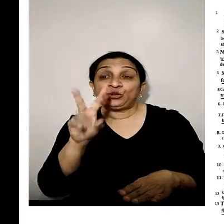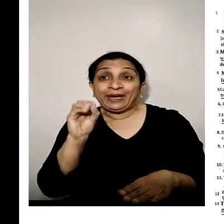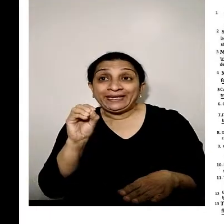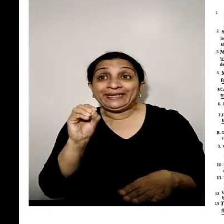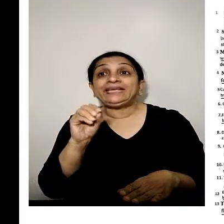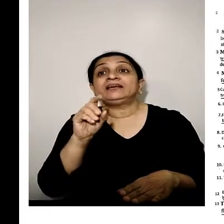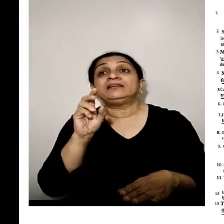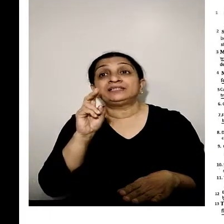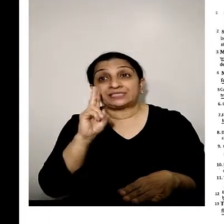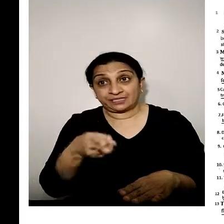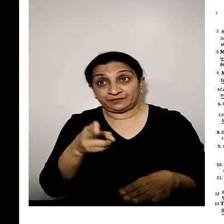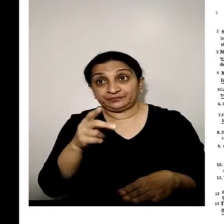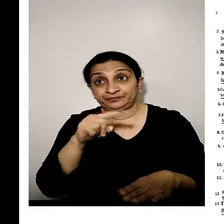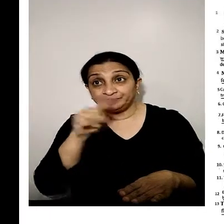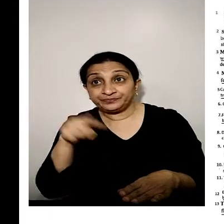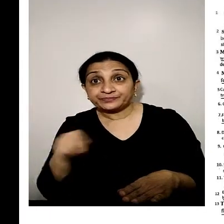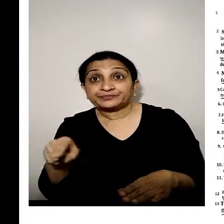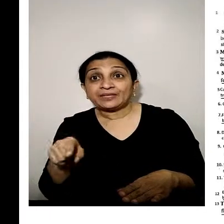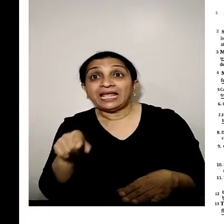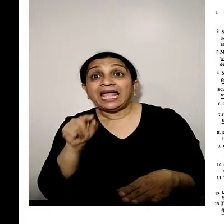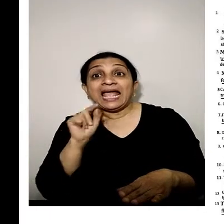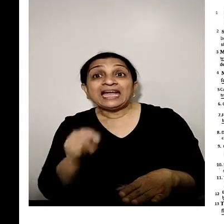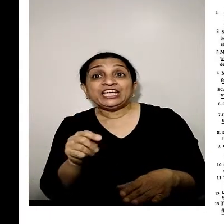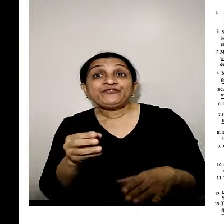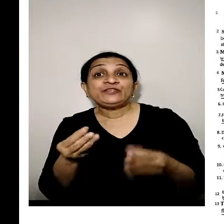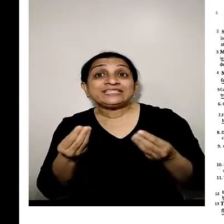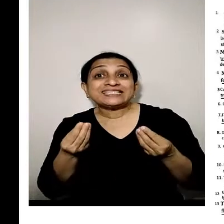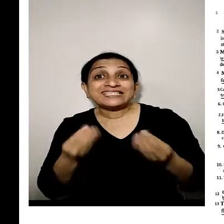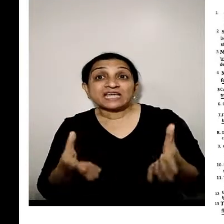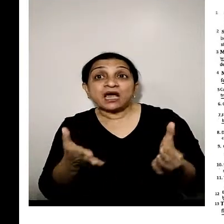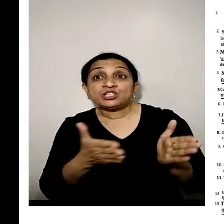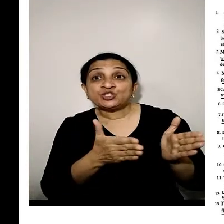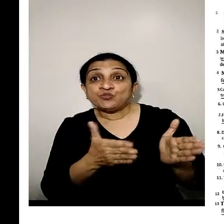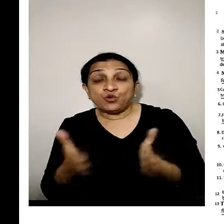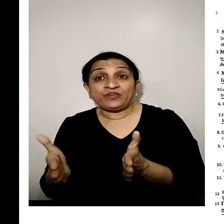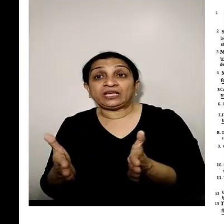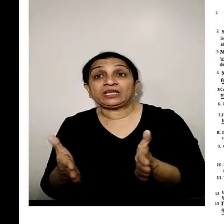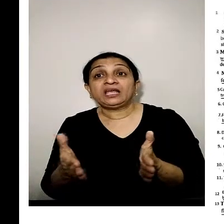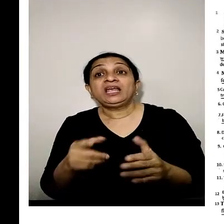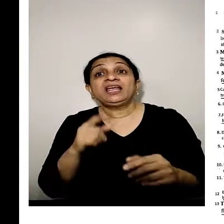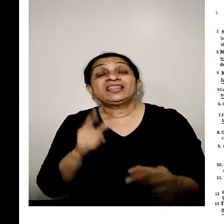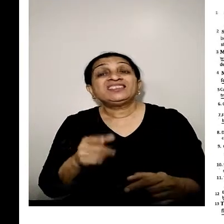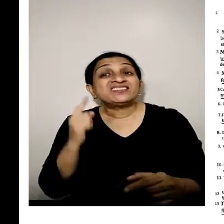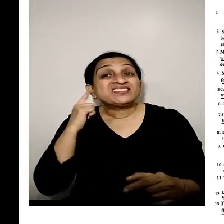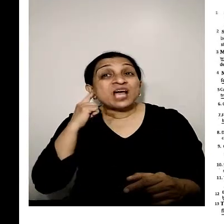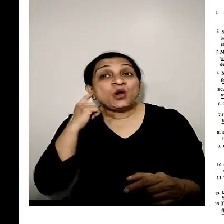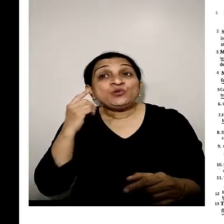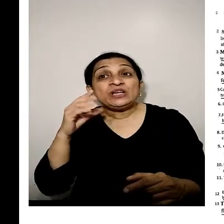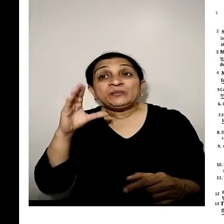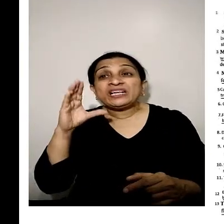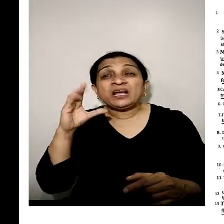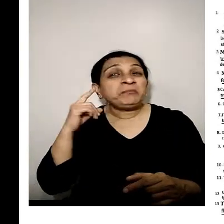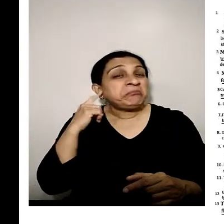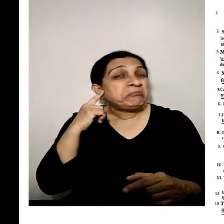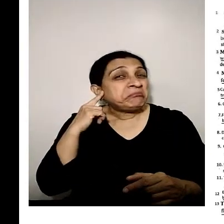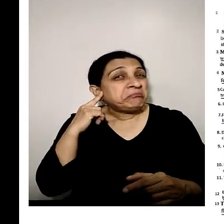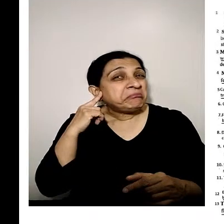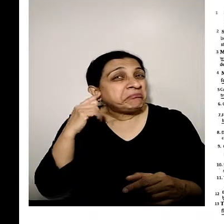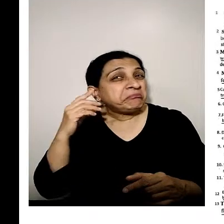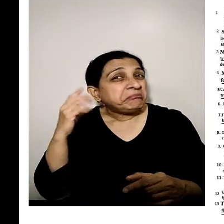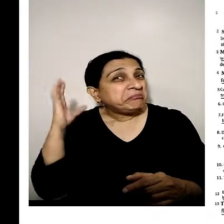of 20 Hertz and if it starts moving, the sound will